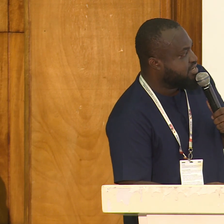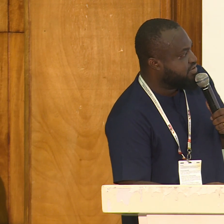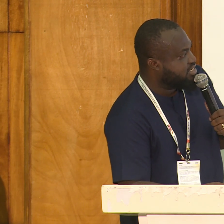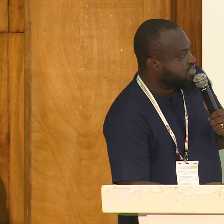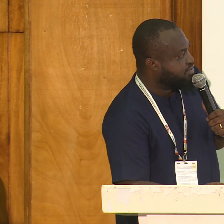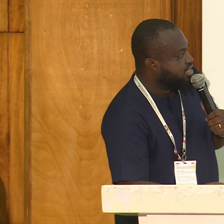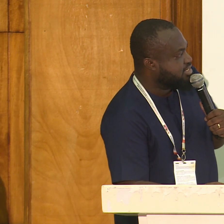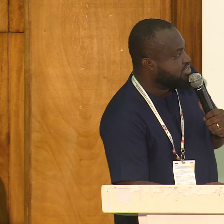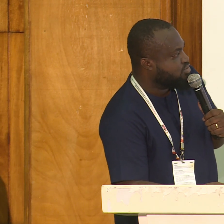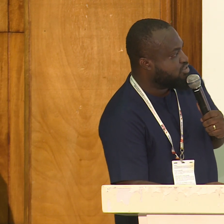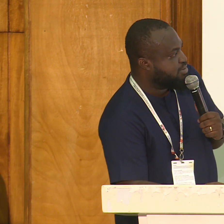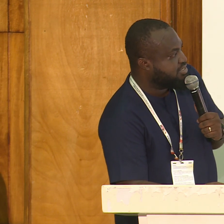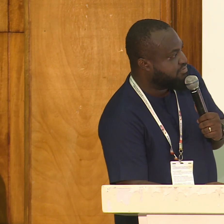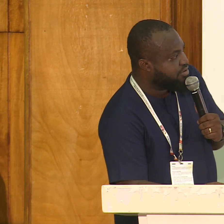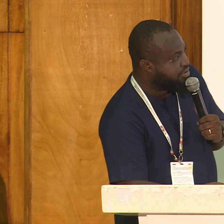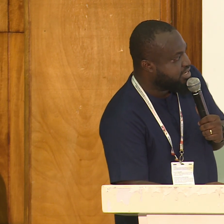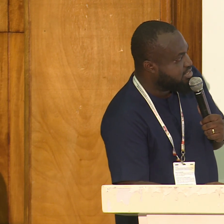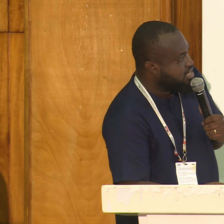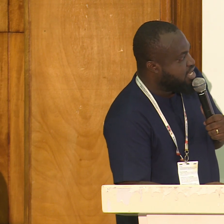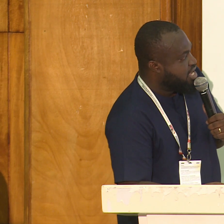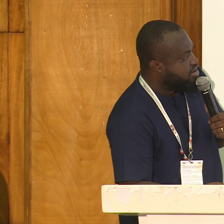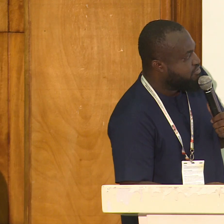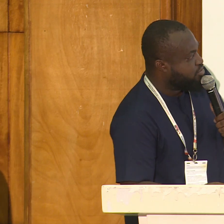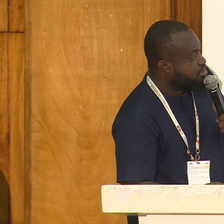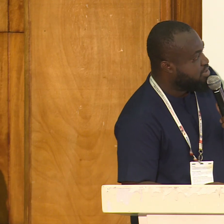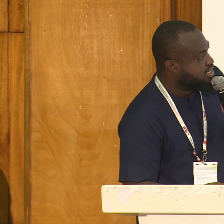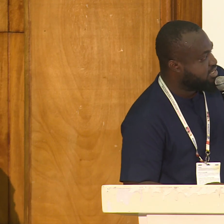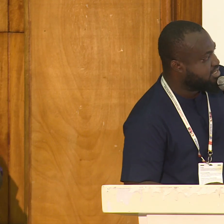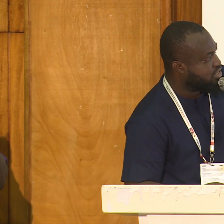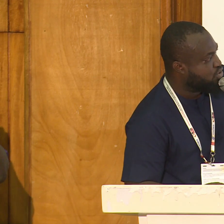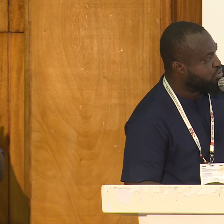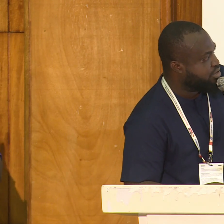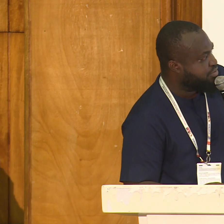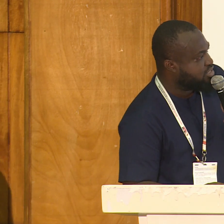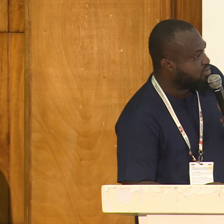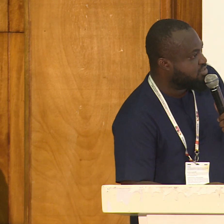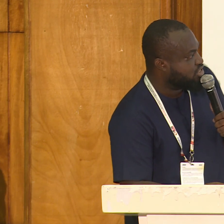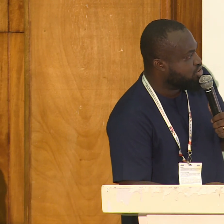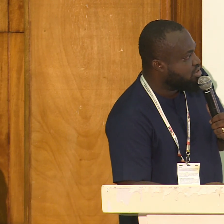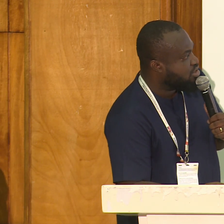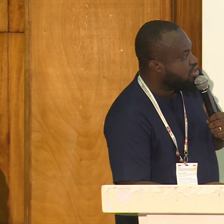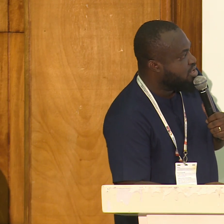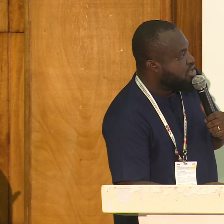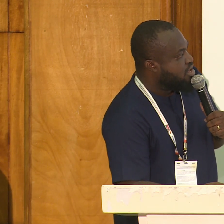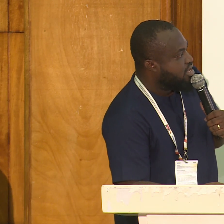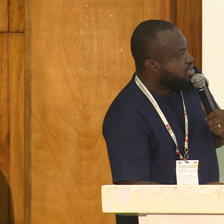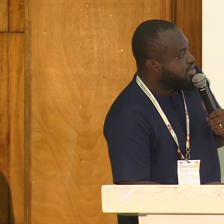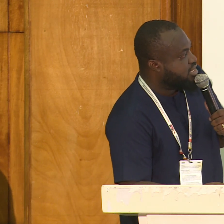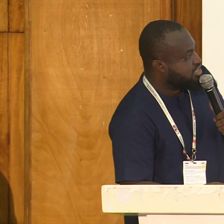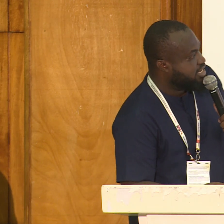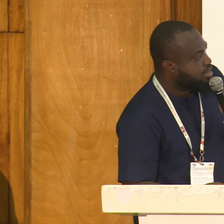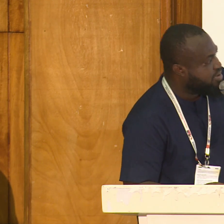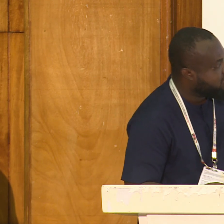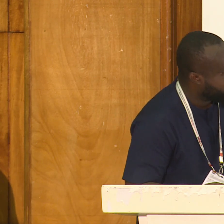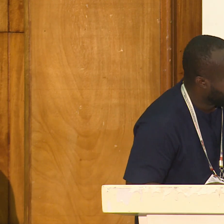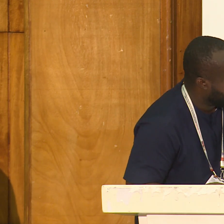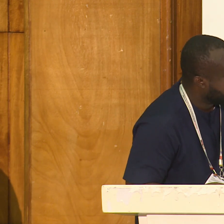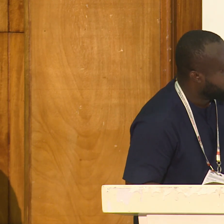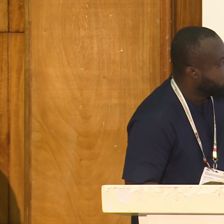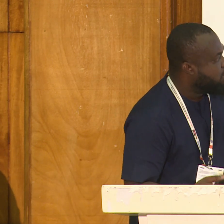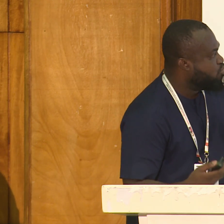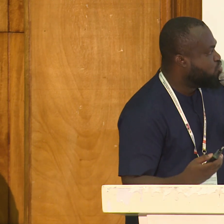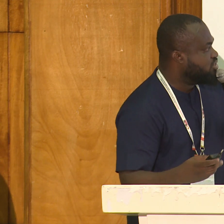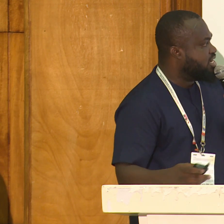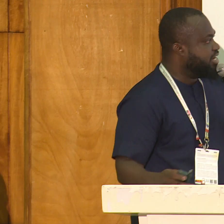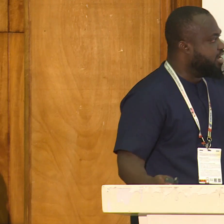to intervention relating to specific risks and vulnerabilities, including risks of sexual and gender-based